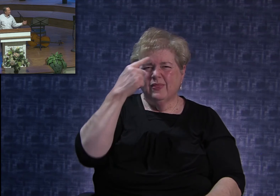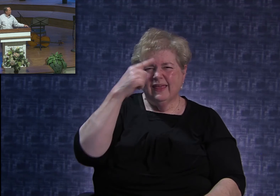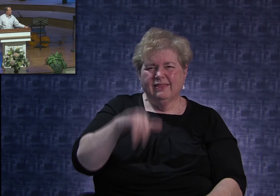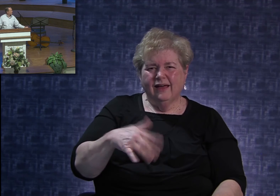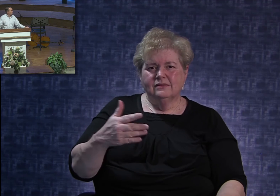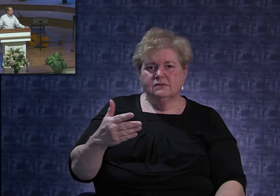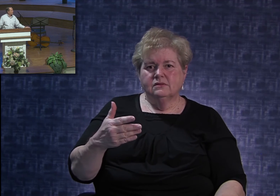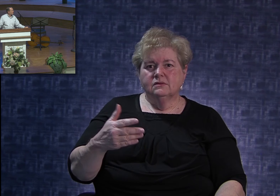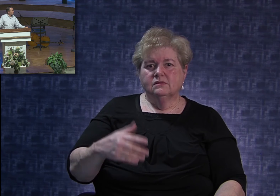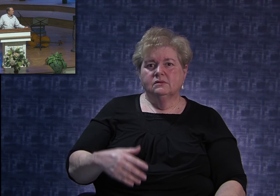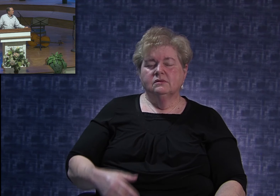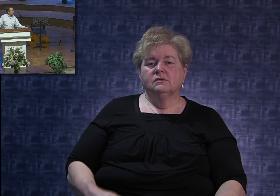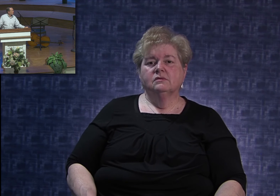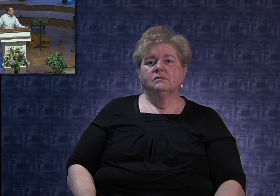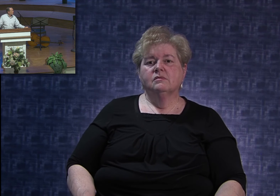that?